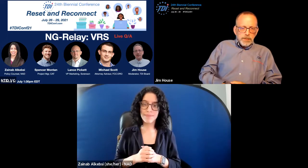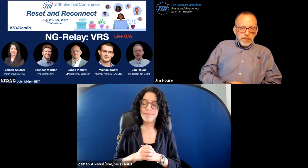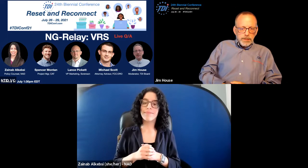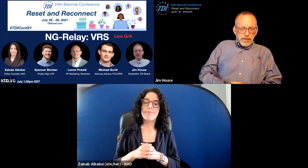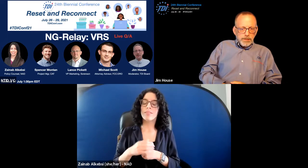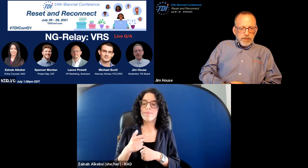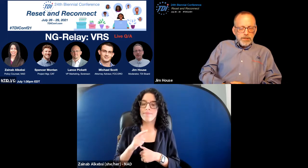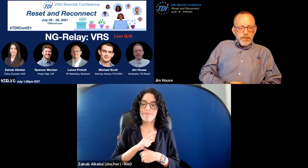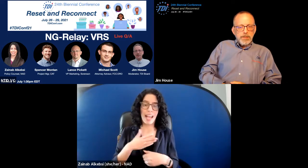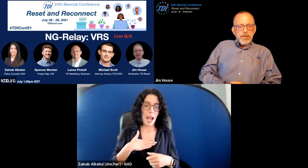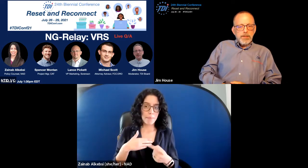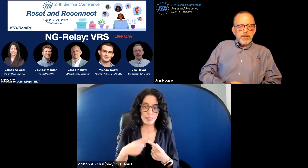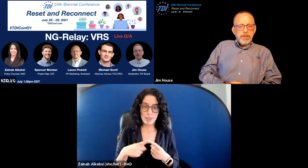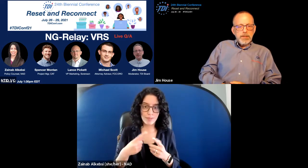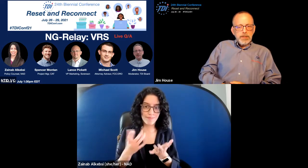interpreter will come in a few minutes.